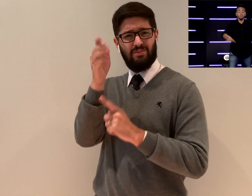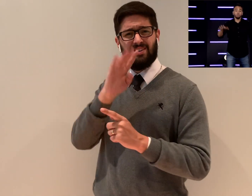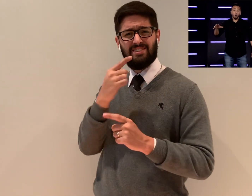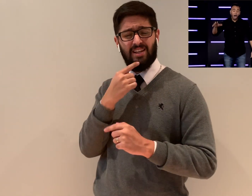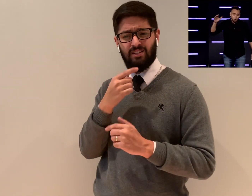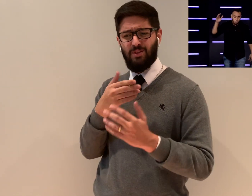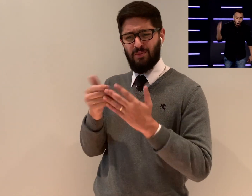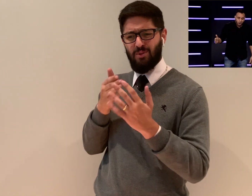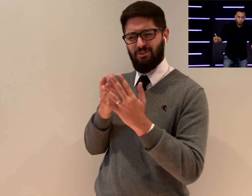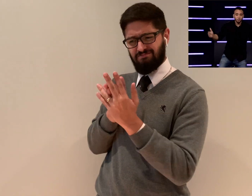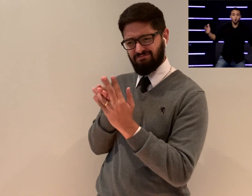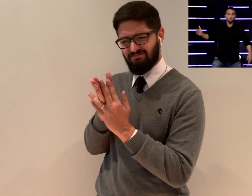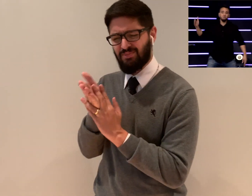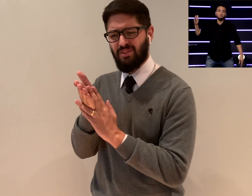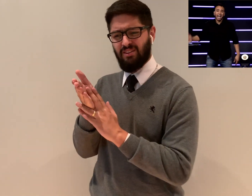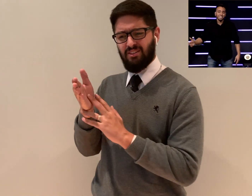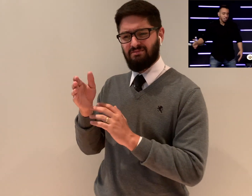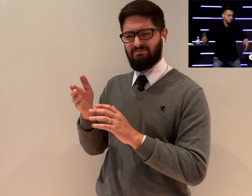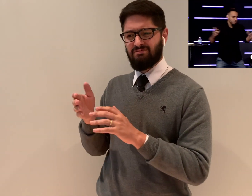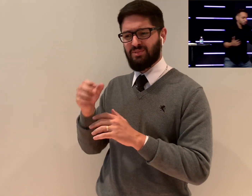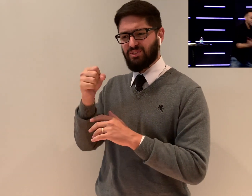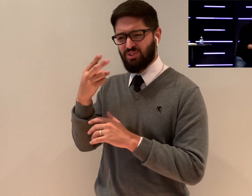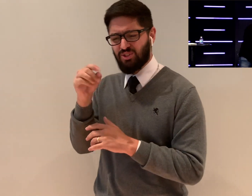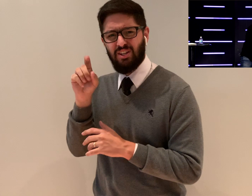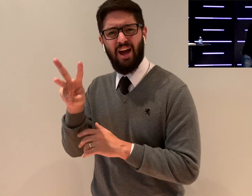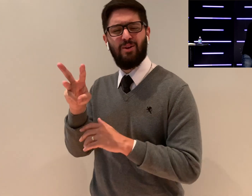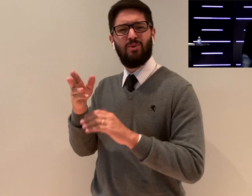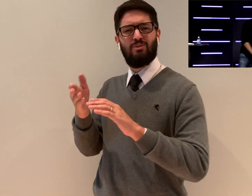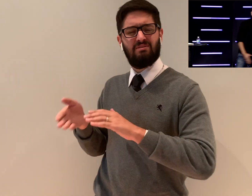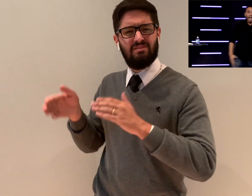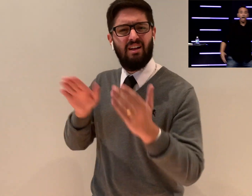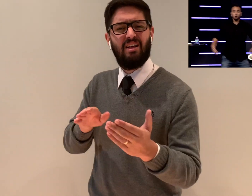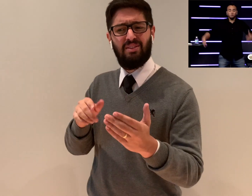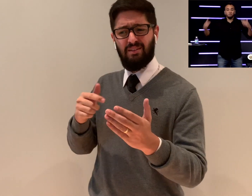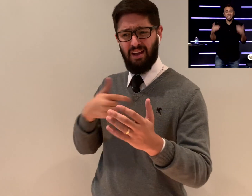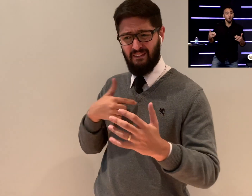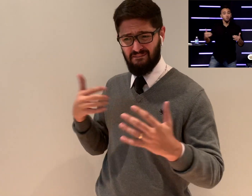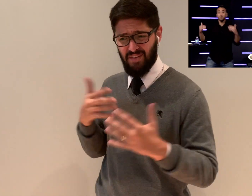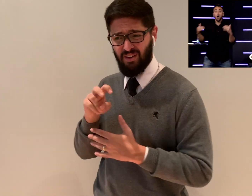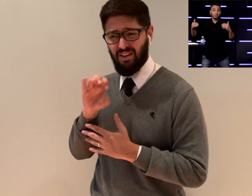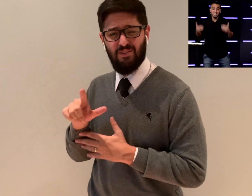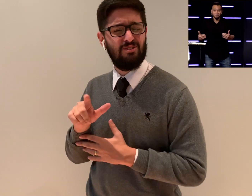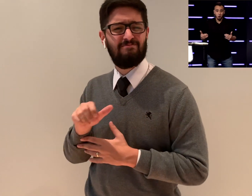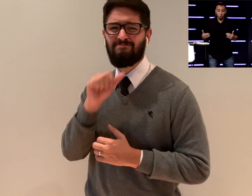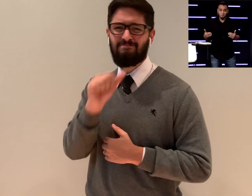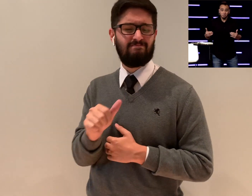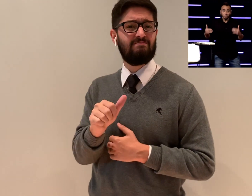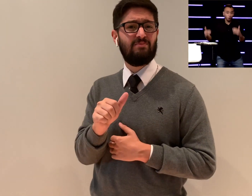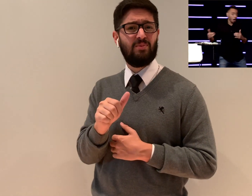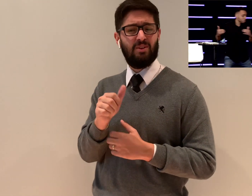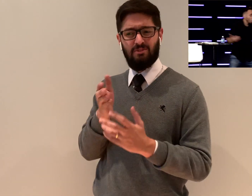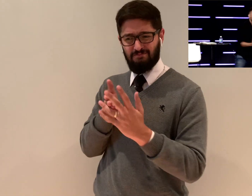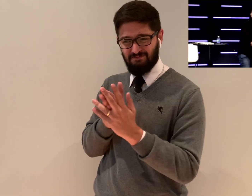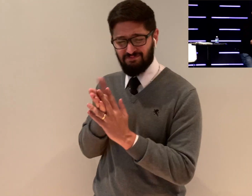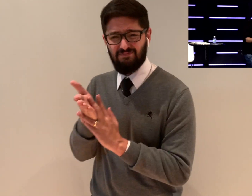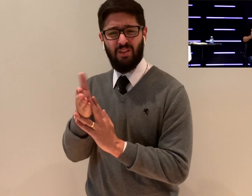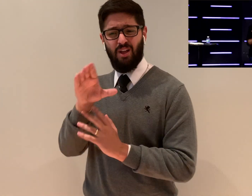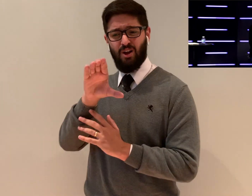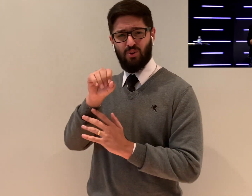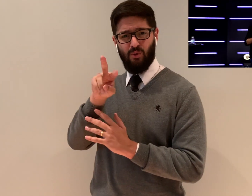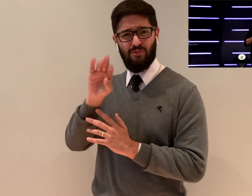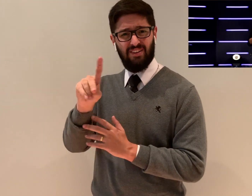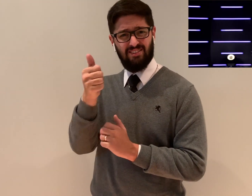says, though I walk through the valley of the shadow of the death, I will fear no evil. Though I go through